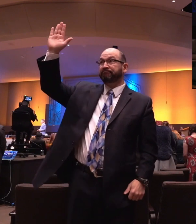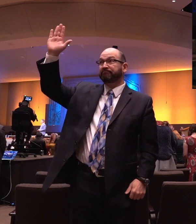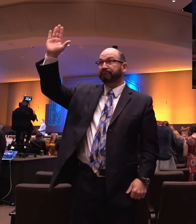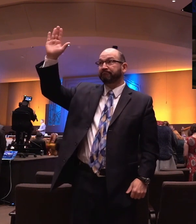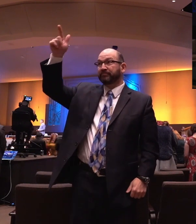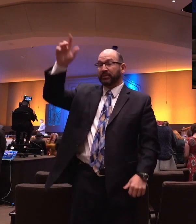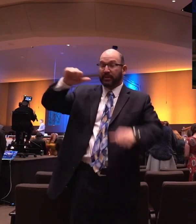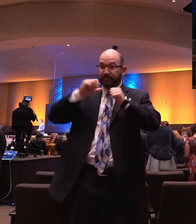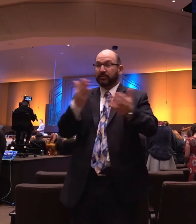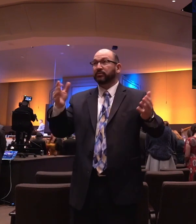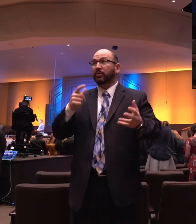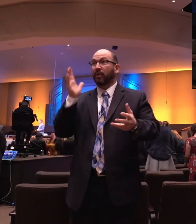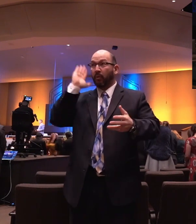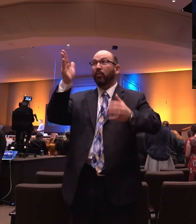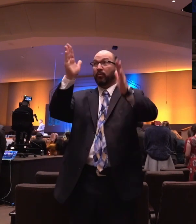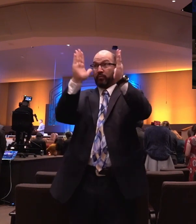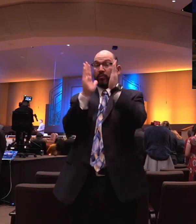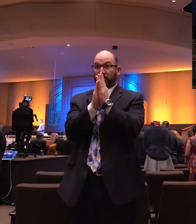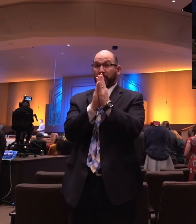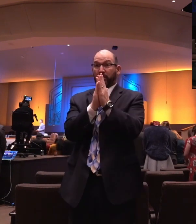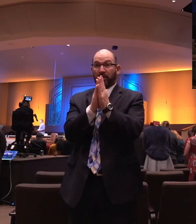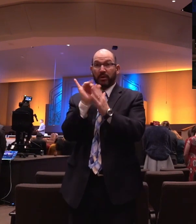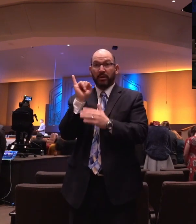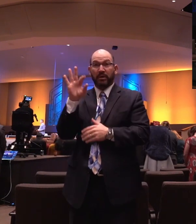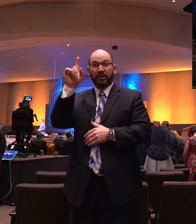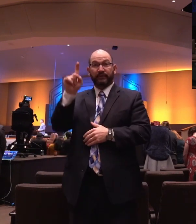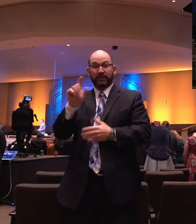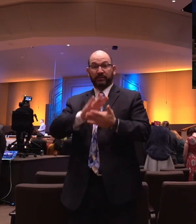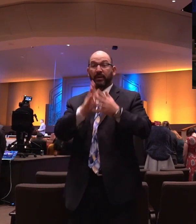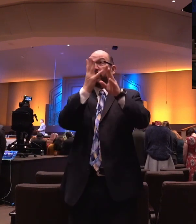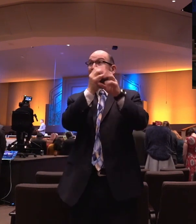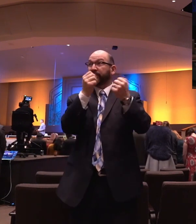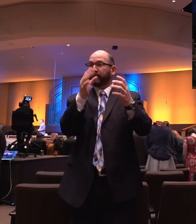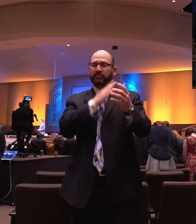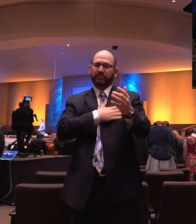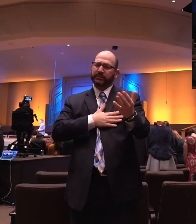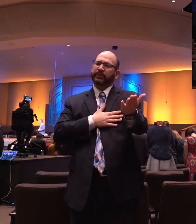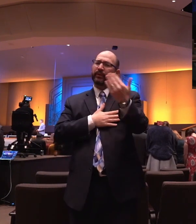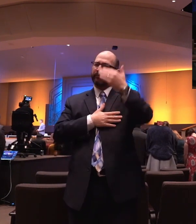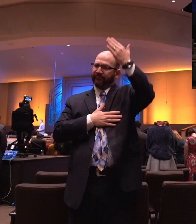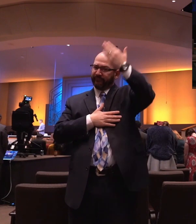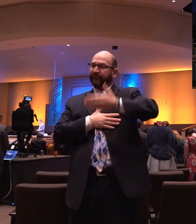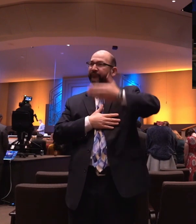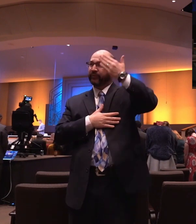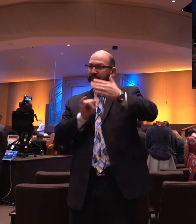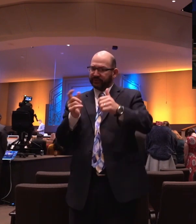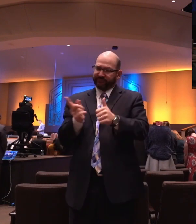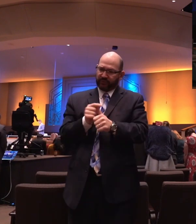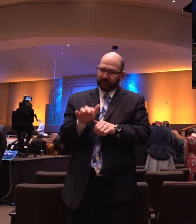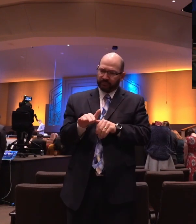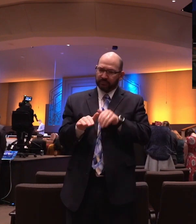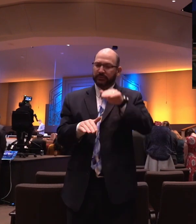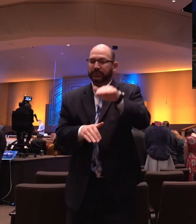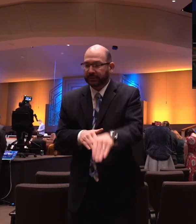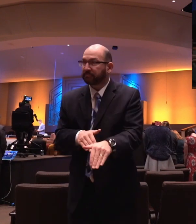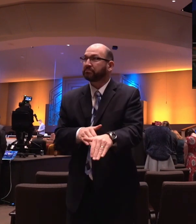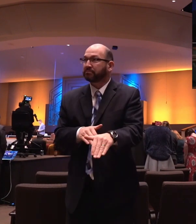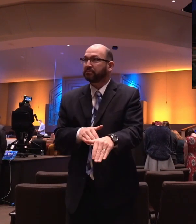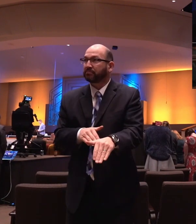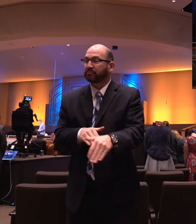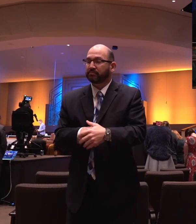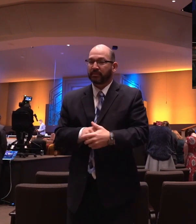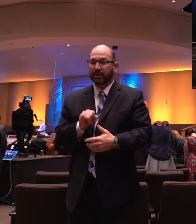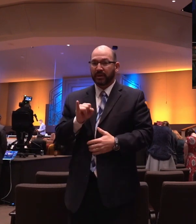God bless you. I'm going to pray. If you need to get saved, you come tonight. That's the first step in a perfect heart.